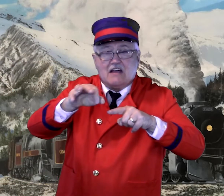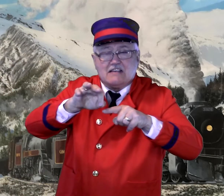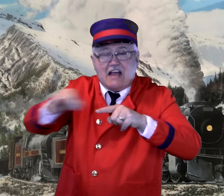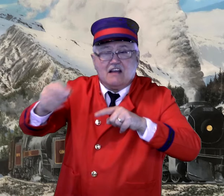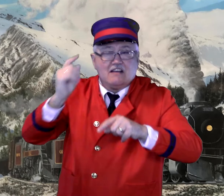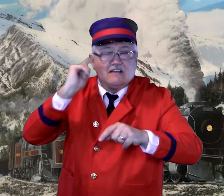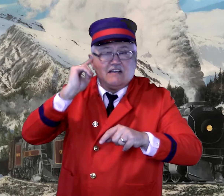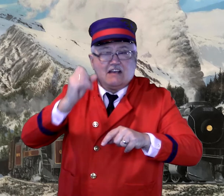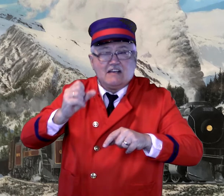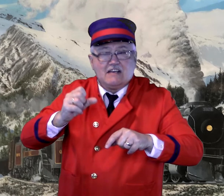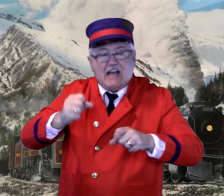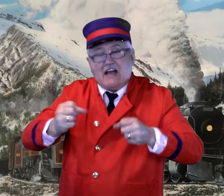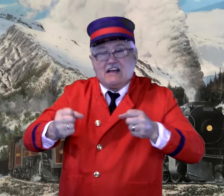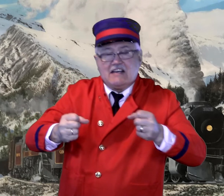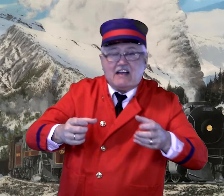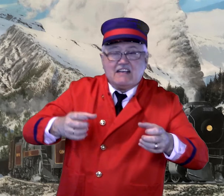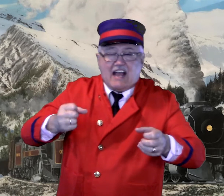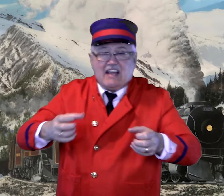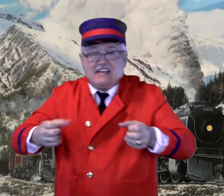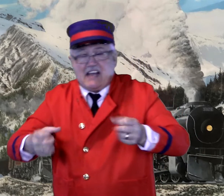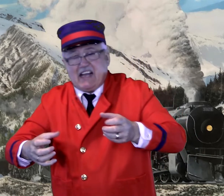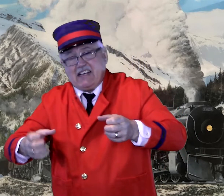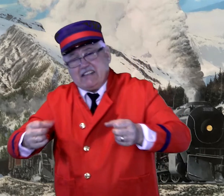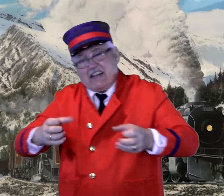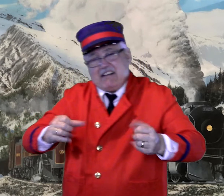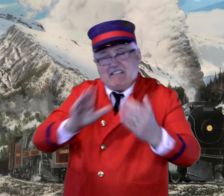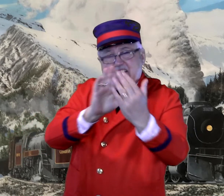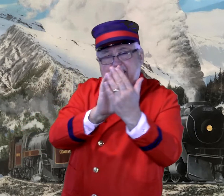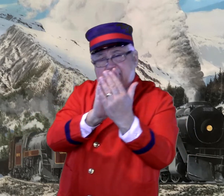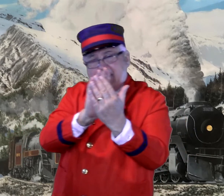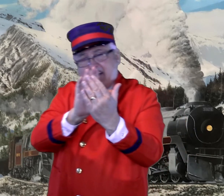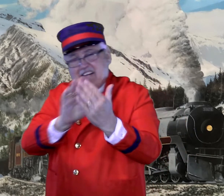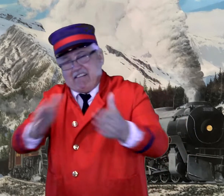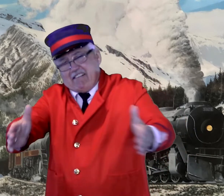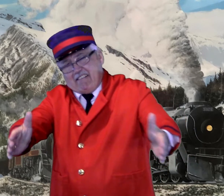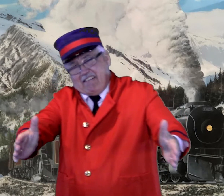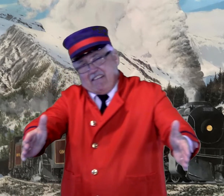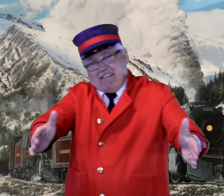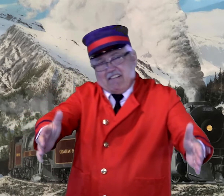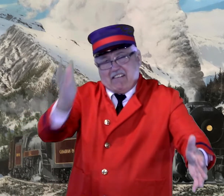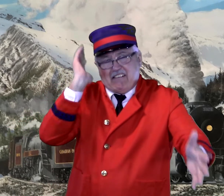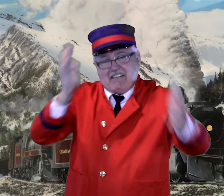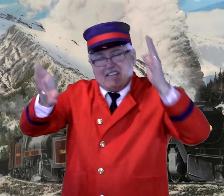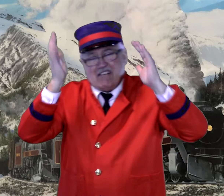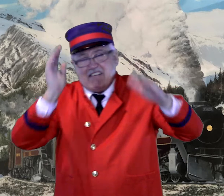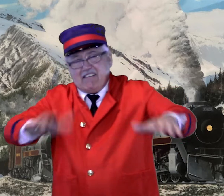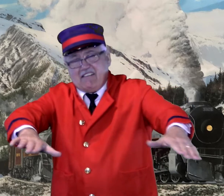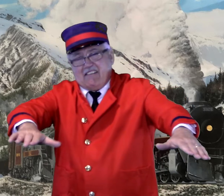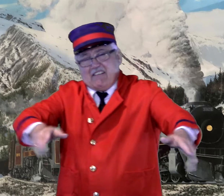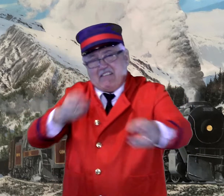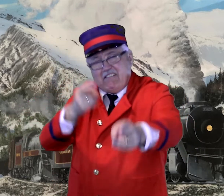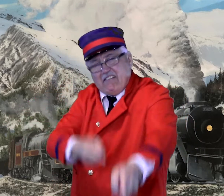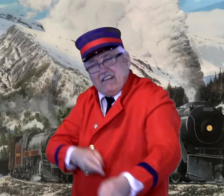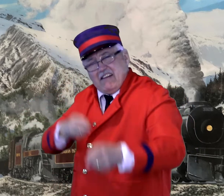sections, and there is a joint between each section that makes that familiar clickety-clack that deaf people could